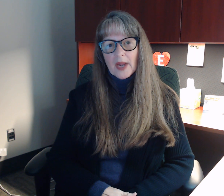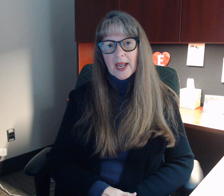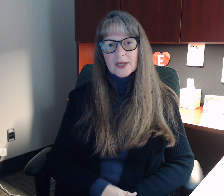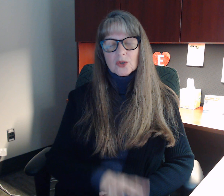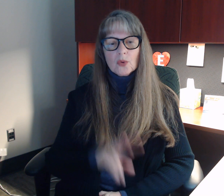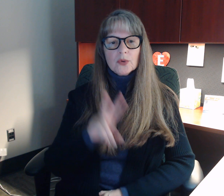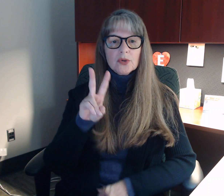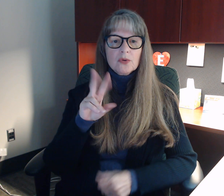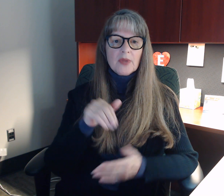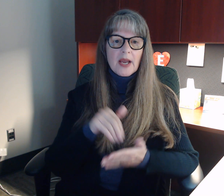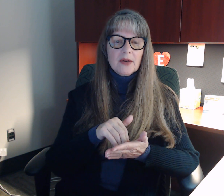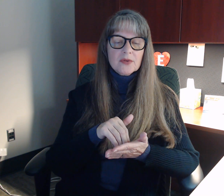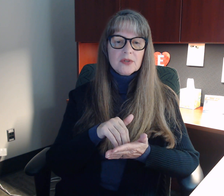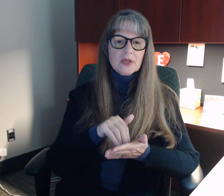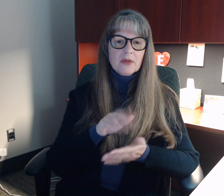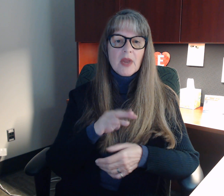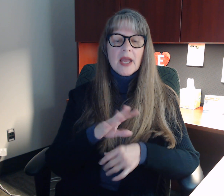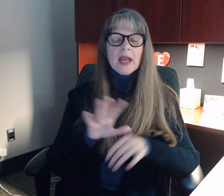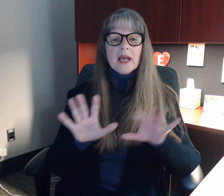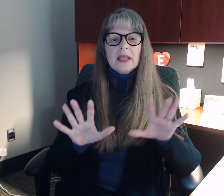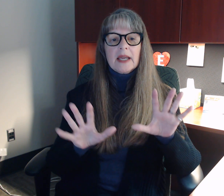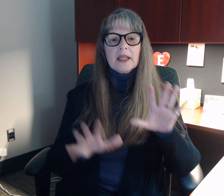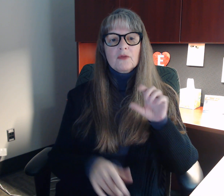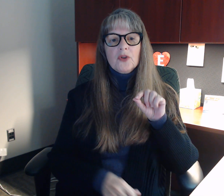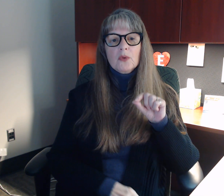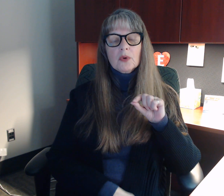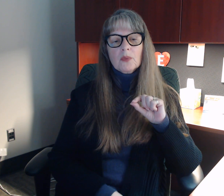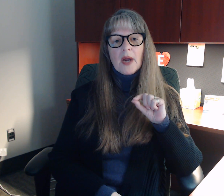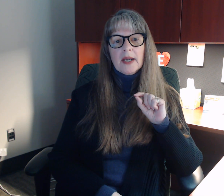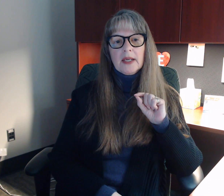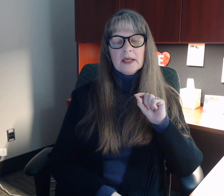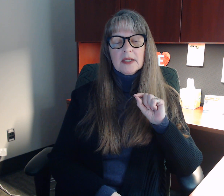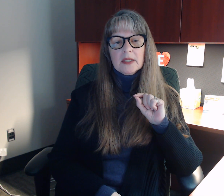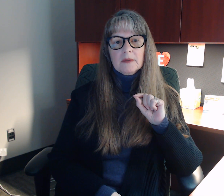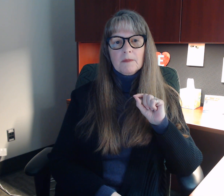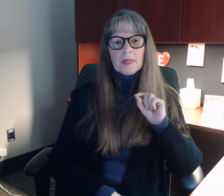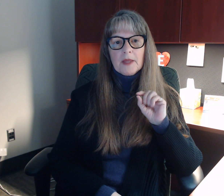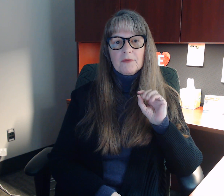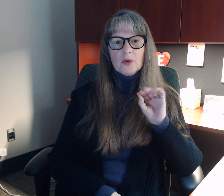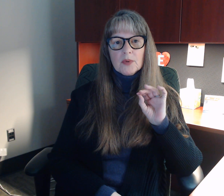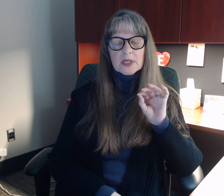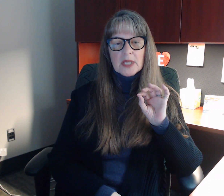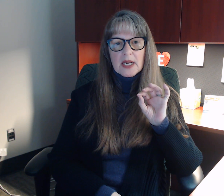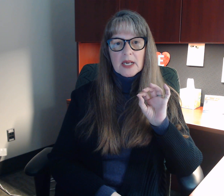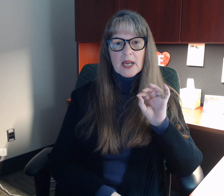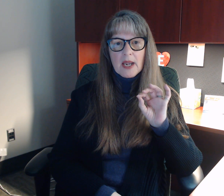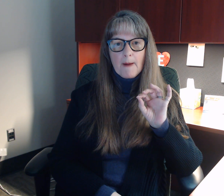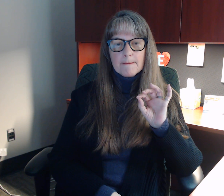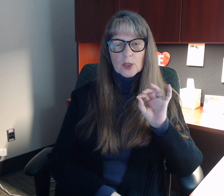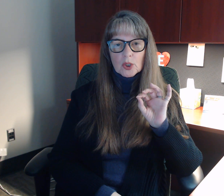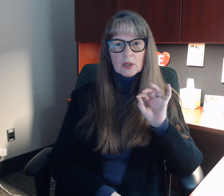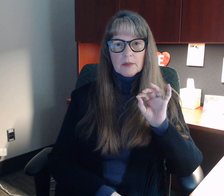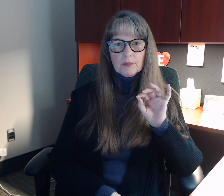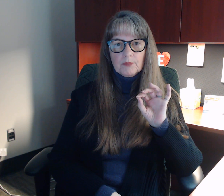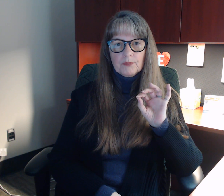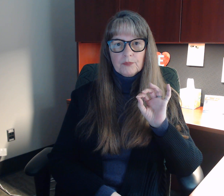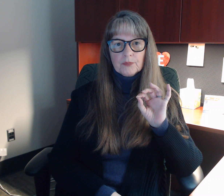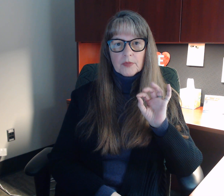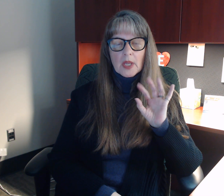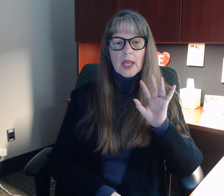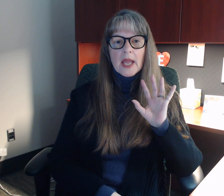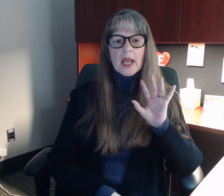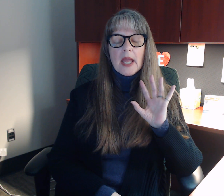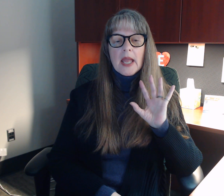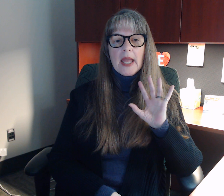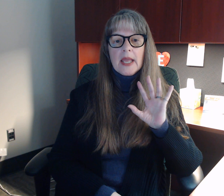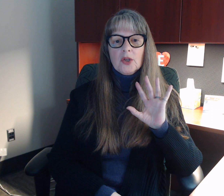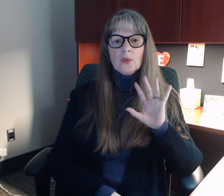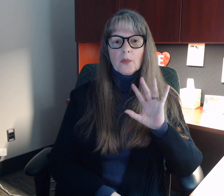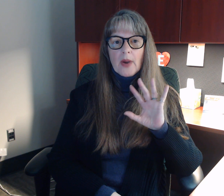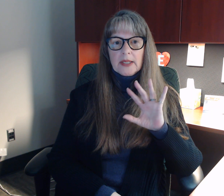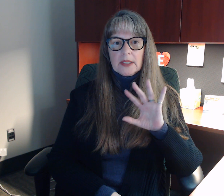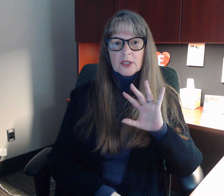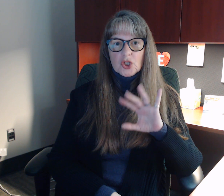or 2000. Like if you were saying a number and you were writing a